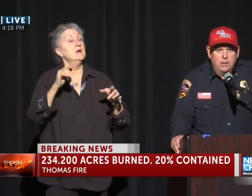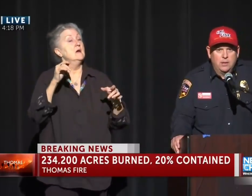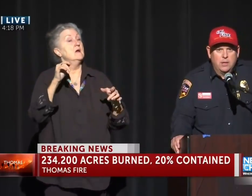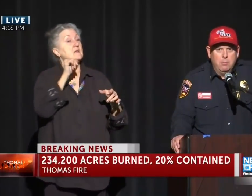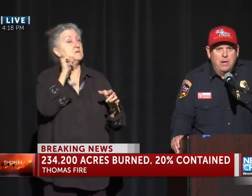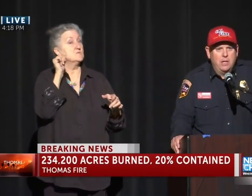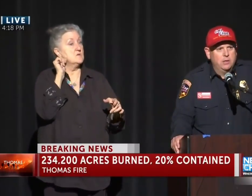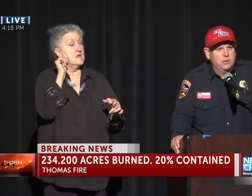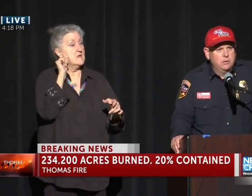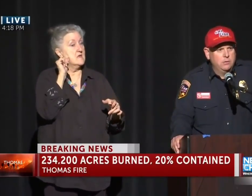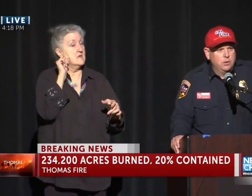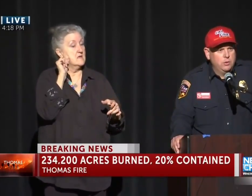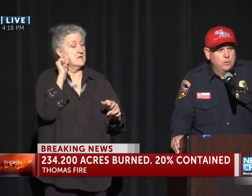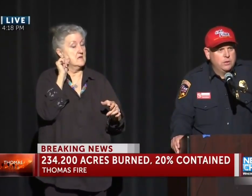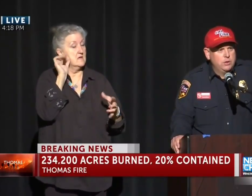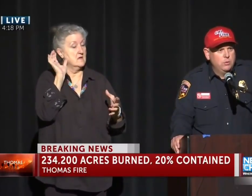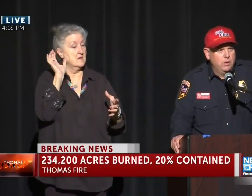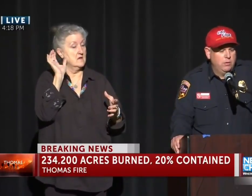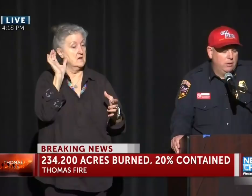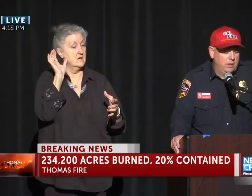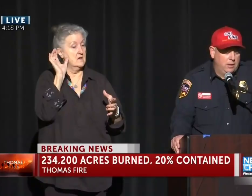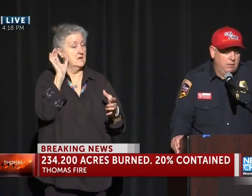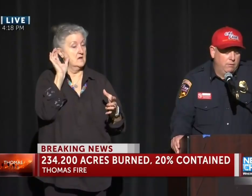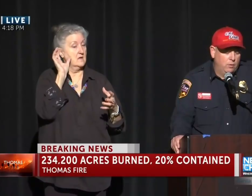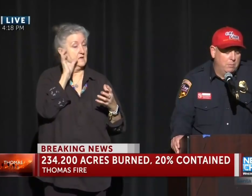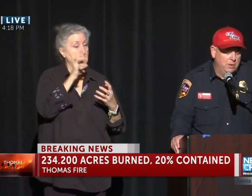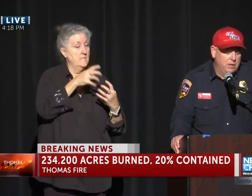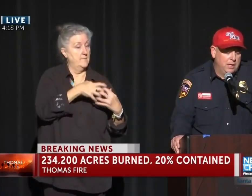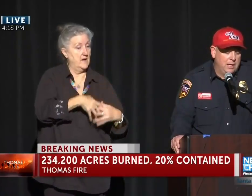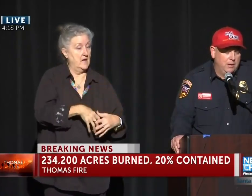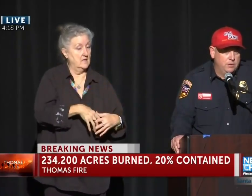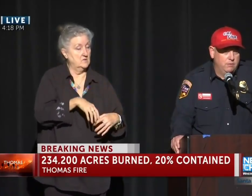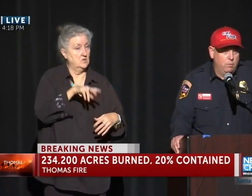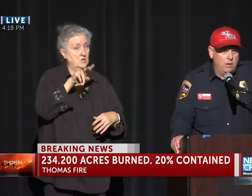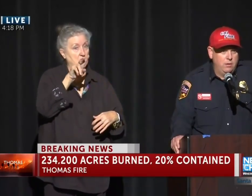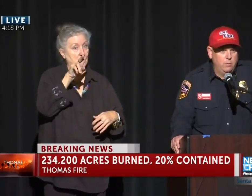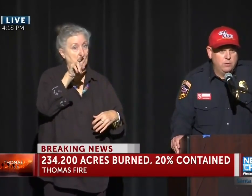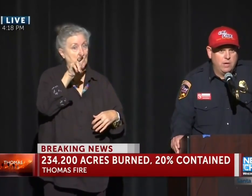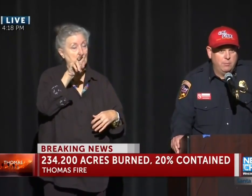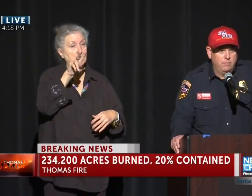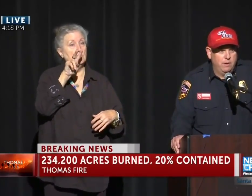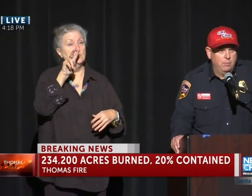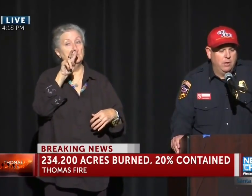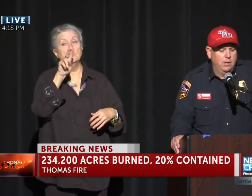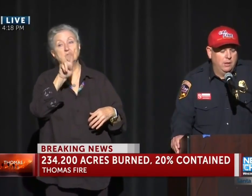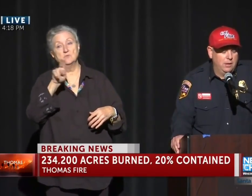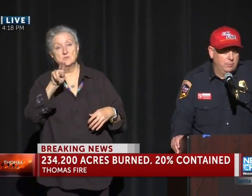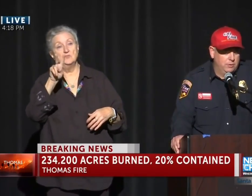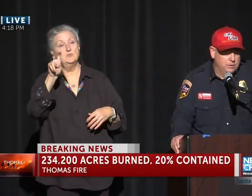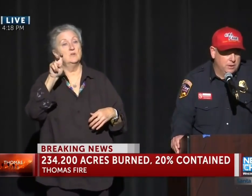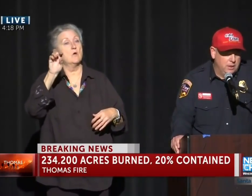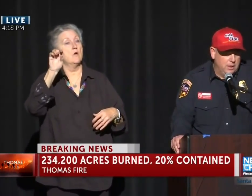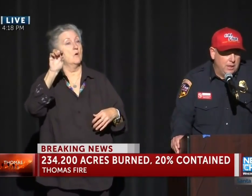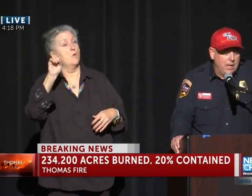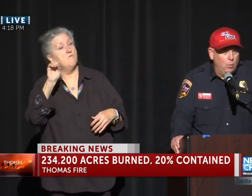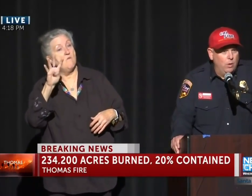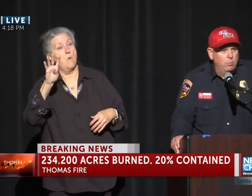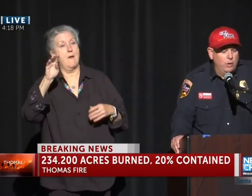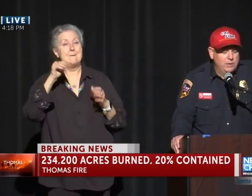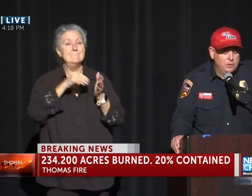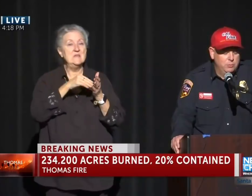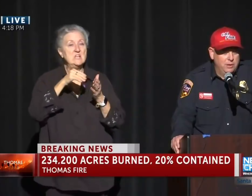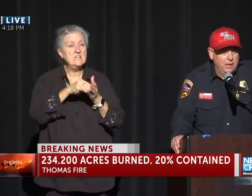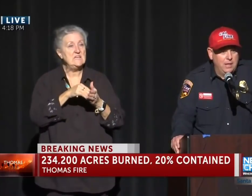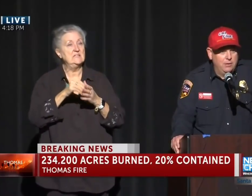Yesterday we used 204 million gallons of water that we dropped from our helicopters